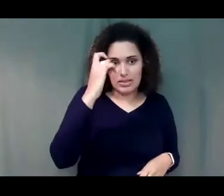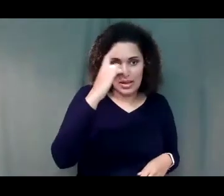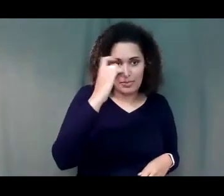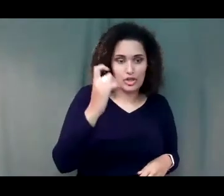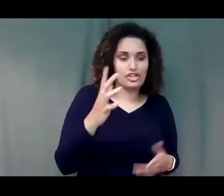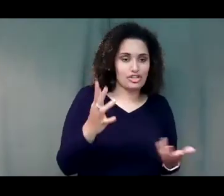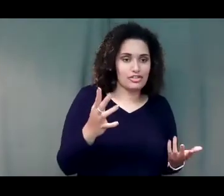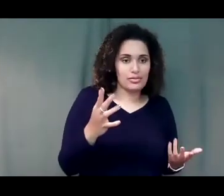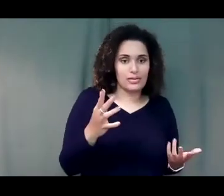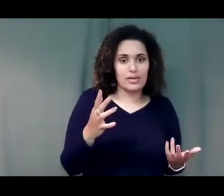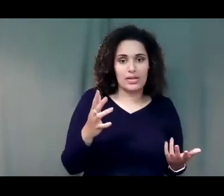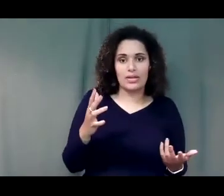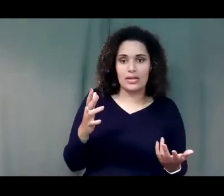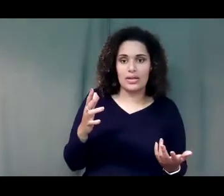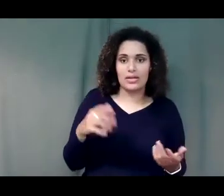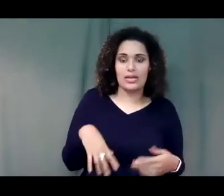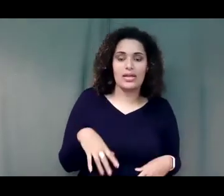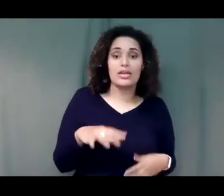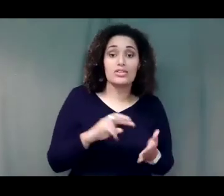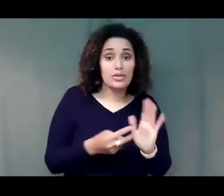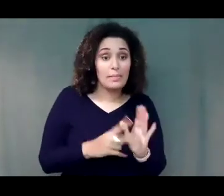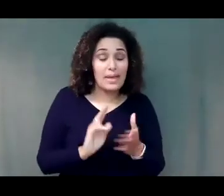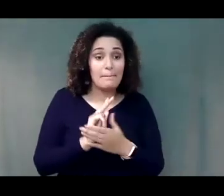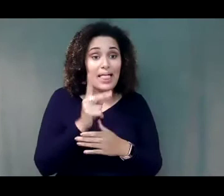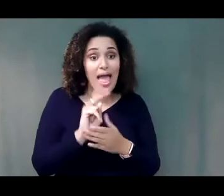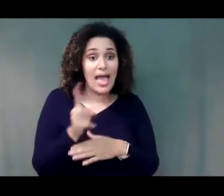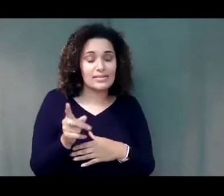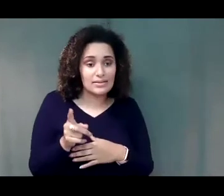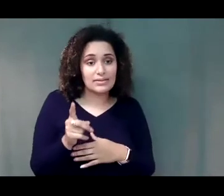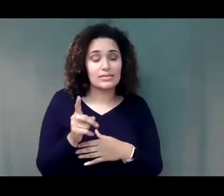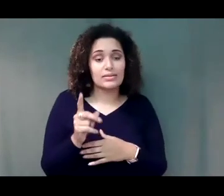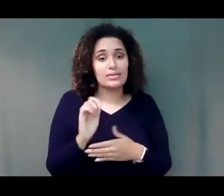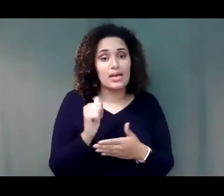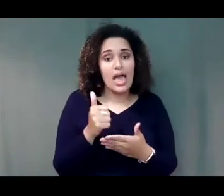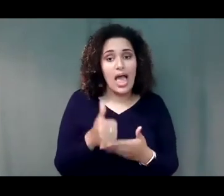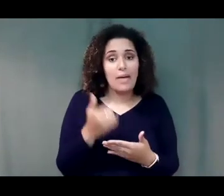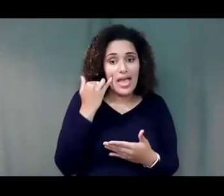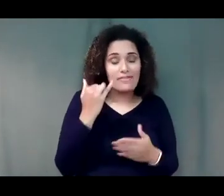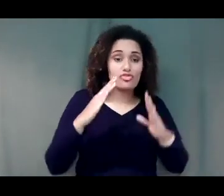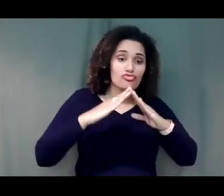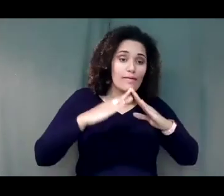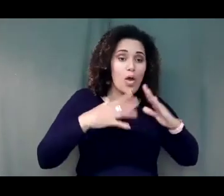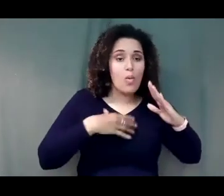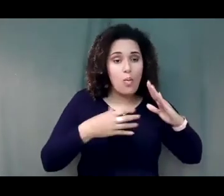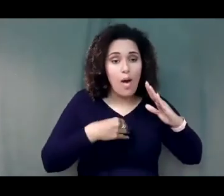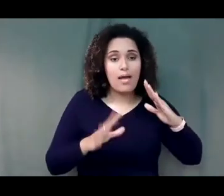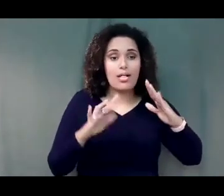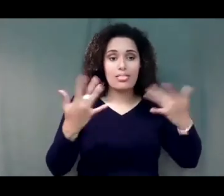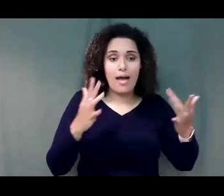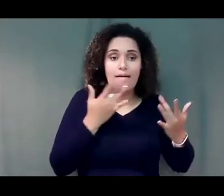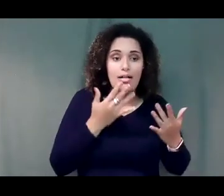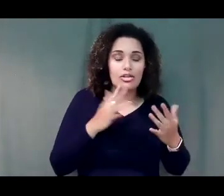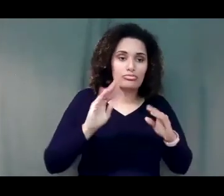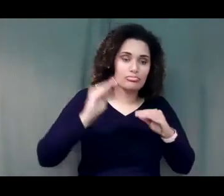And so that when you put plants on there, I mean, it helps if your roof is white or a light color, you reflect